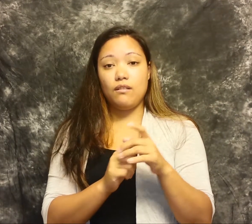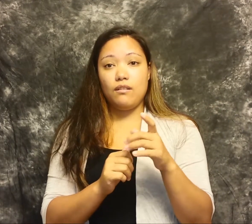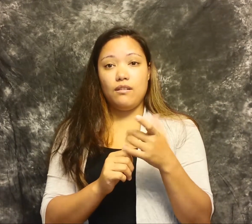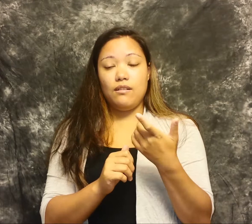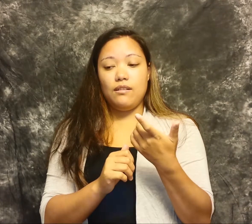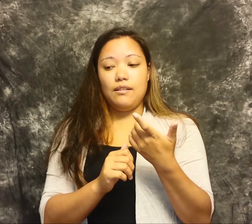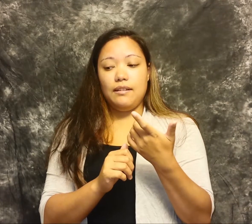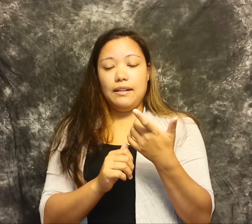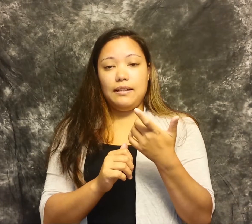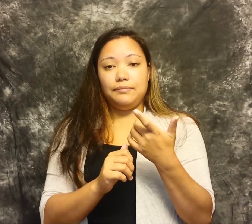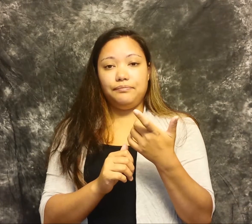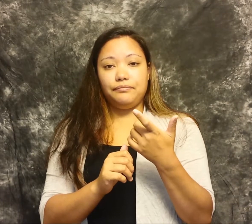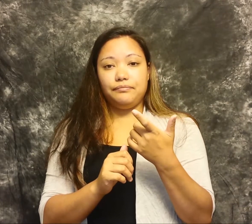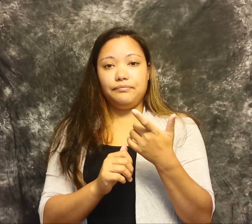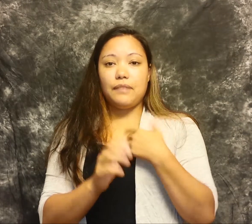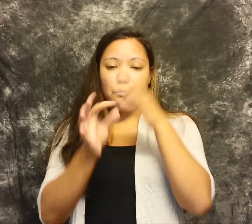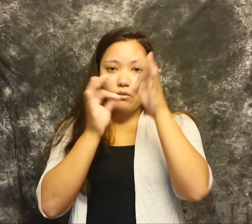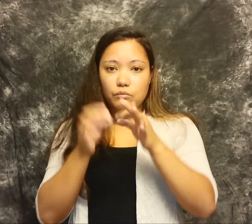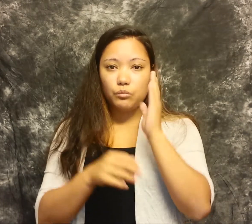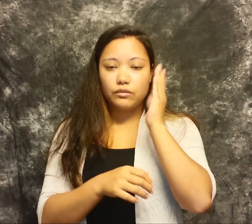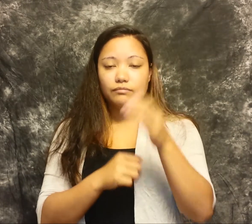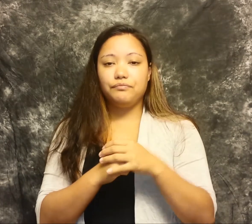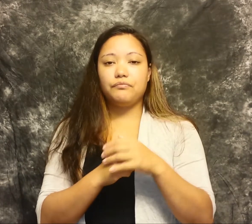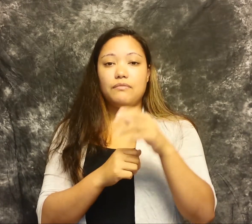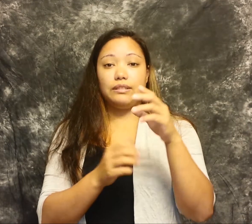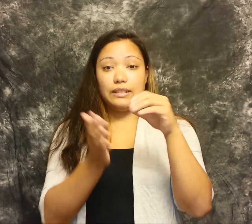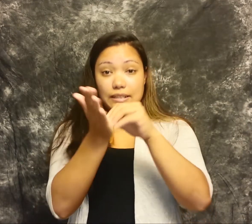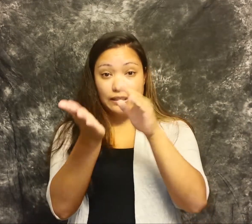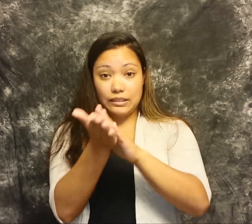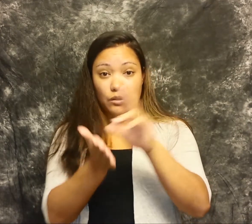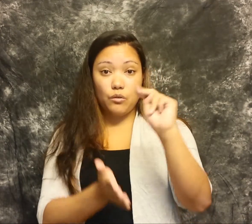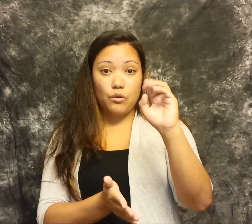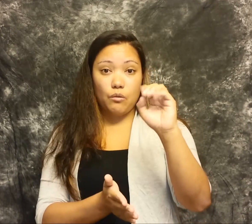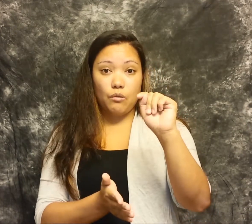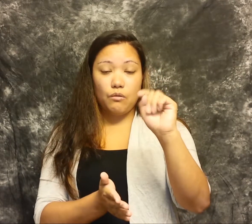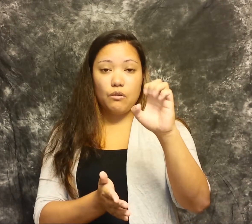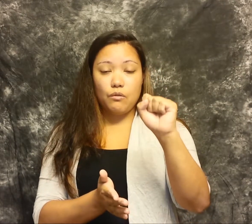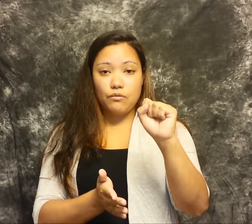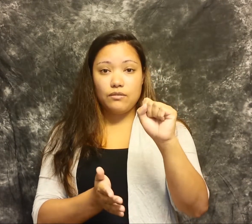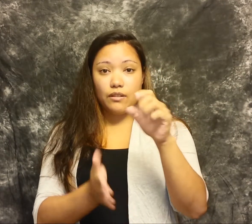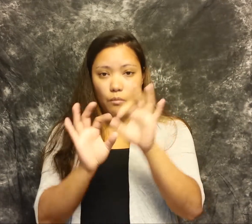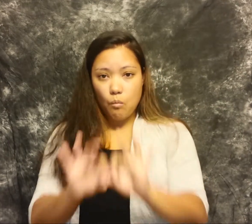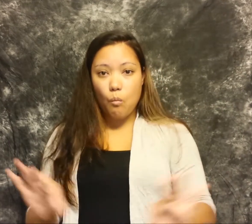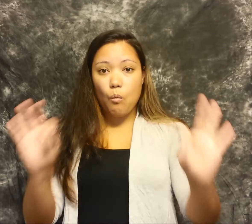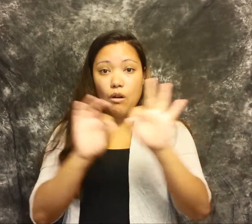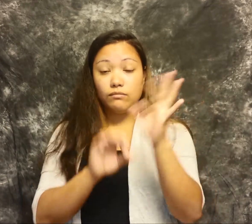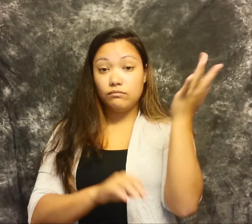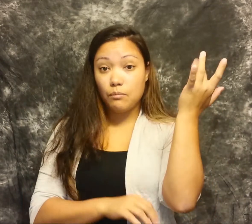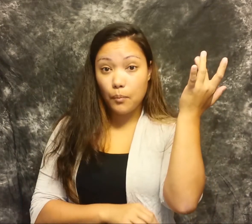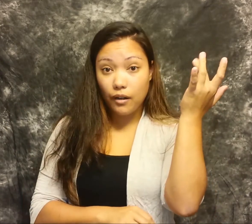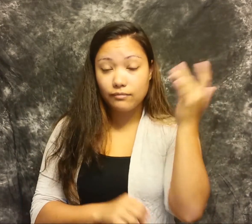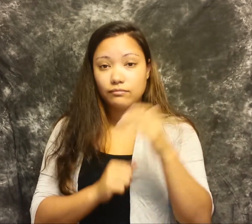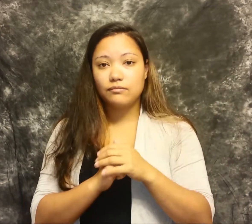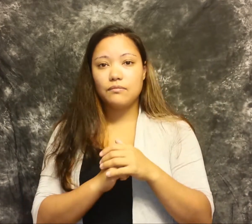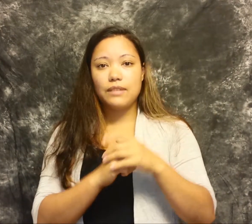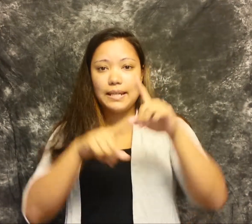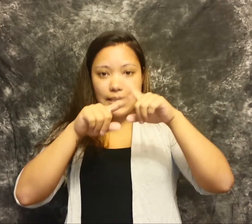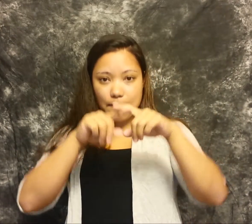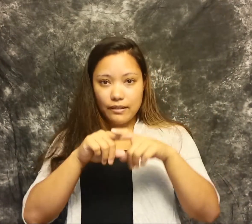describe it is you want to take notes so that you don't have to rely on your memory later on. You could be a